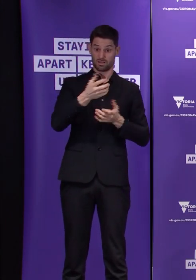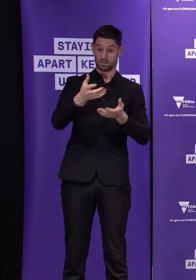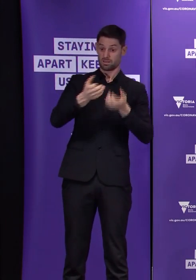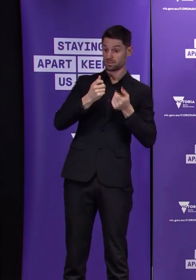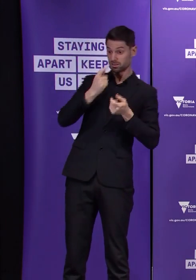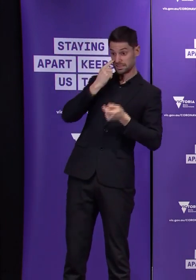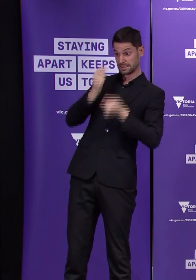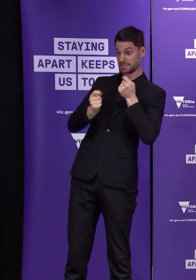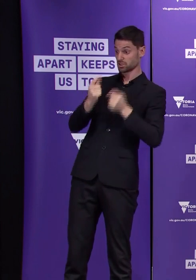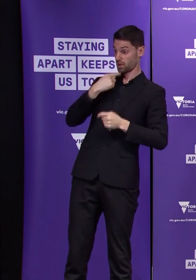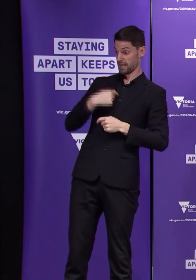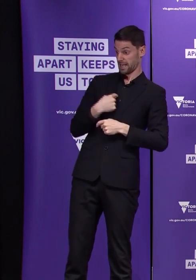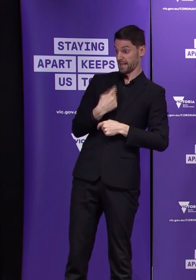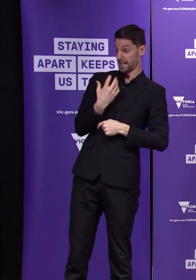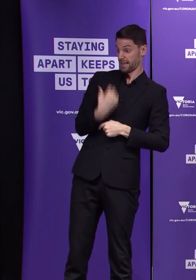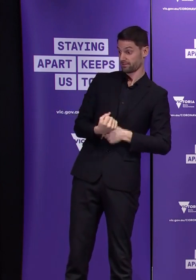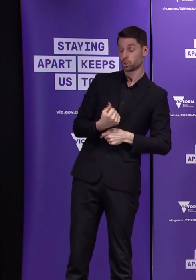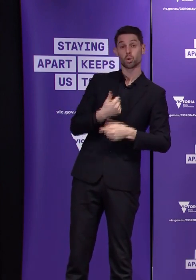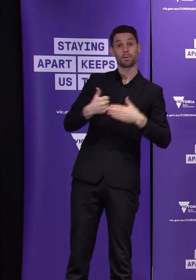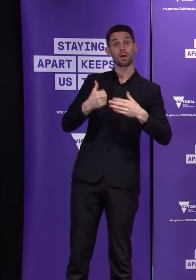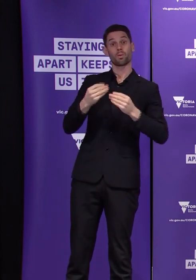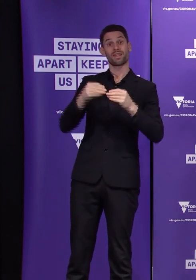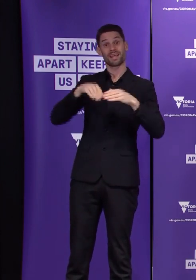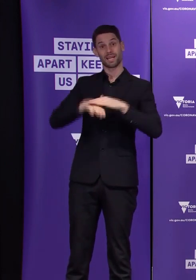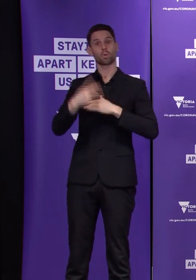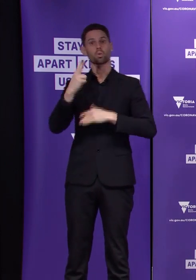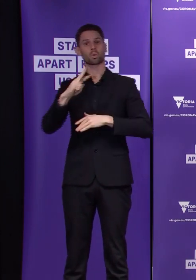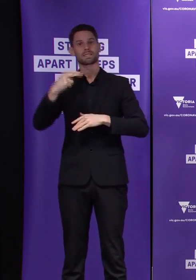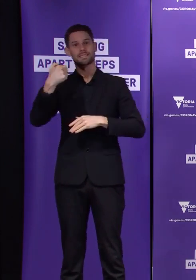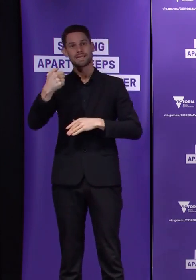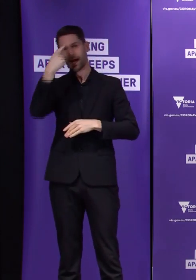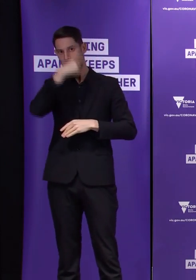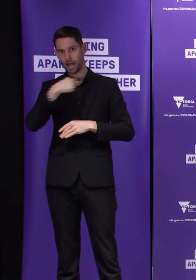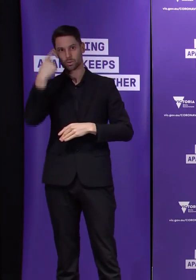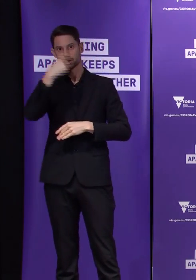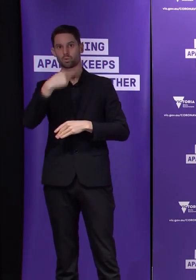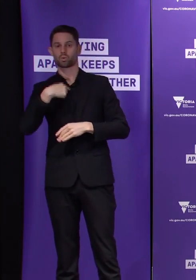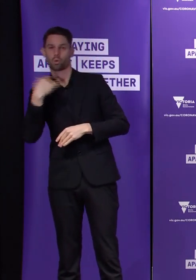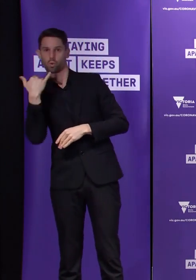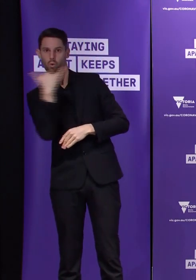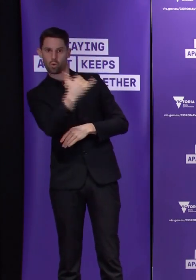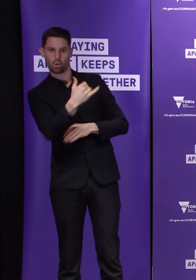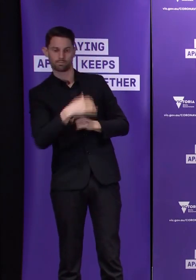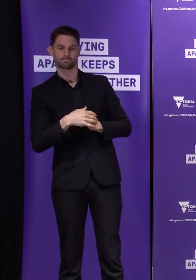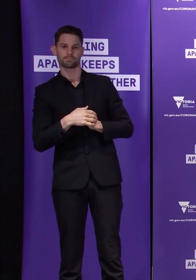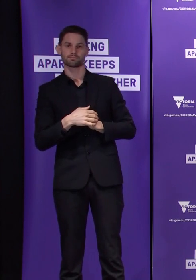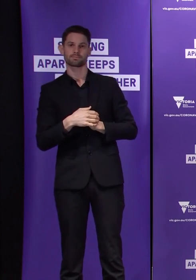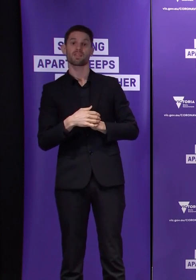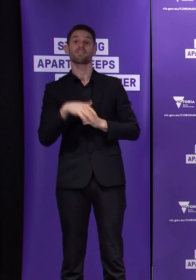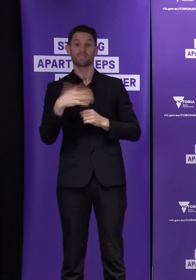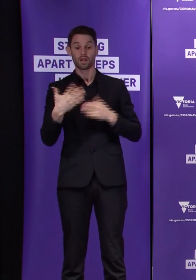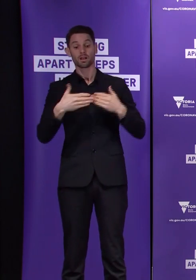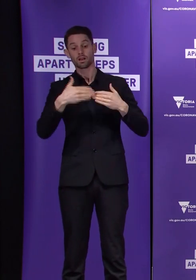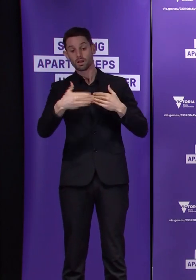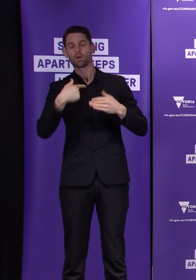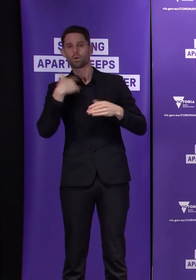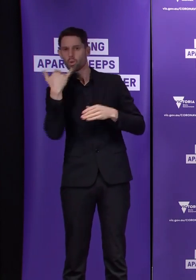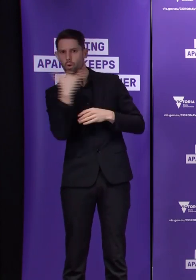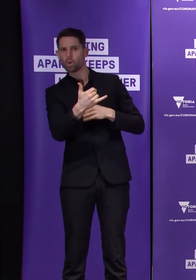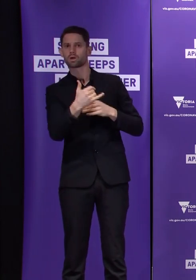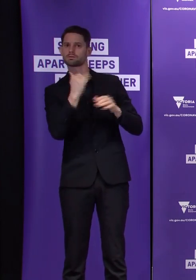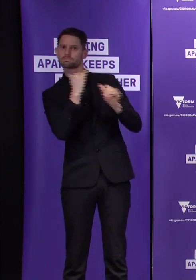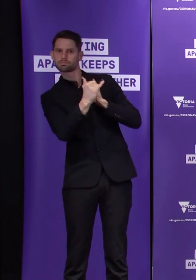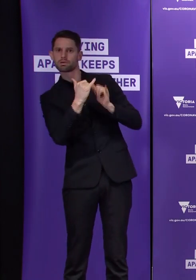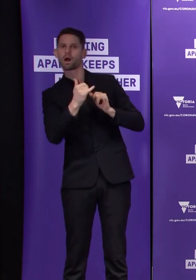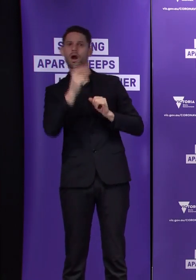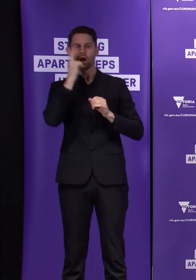have got this. Then there is interviews that are done progressively throughout that period. There'll always be